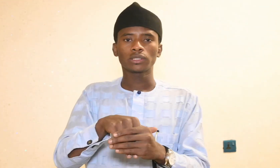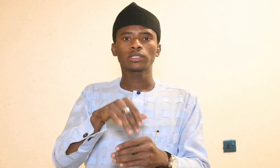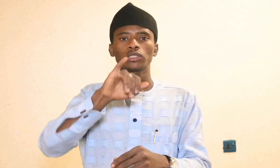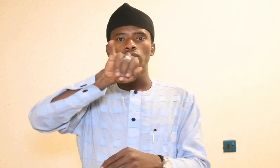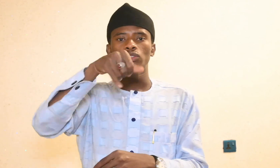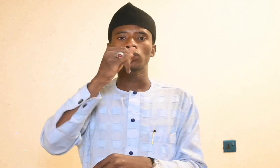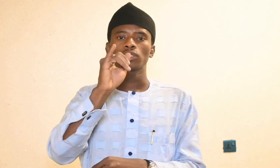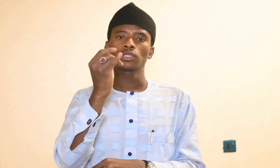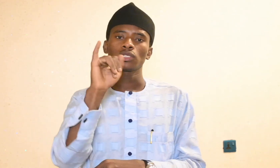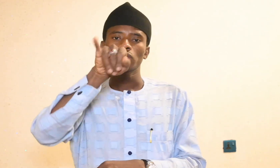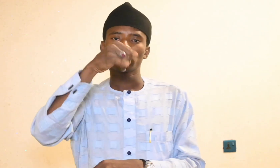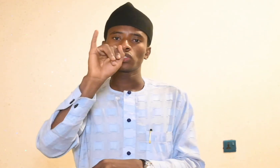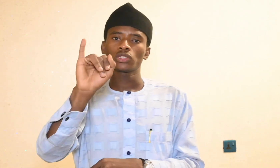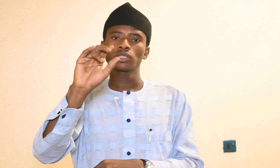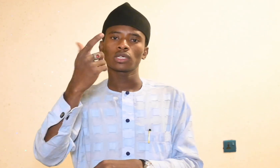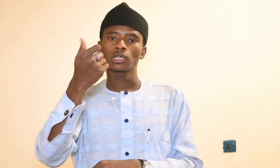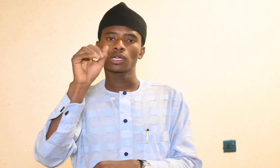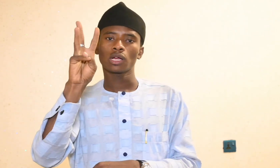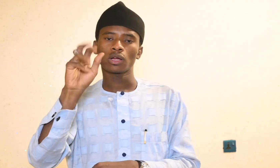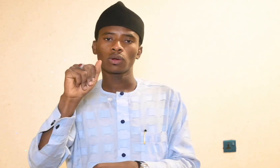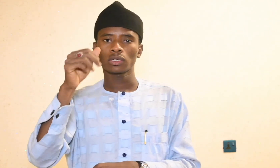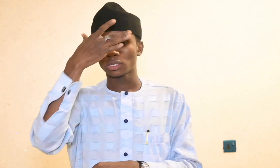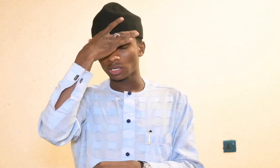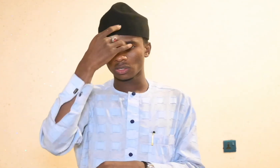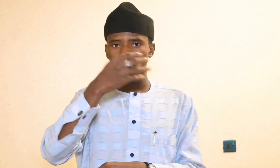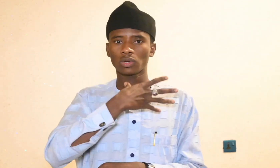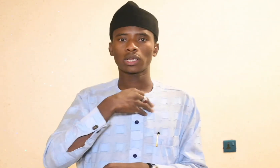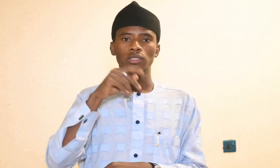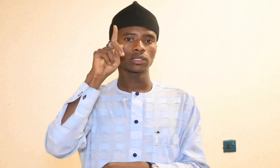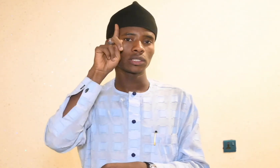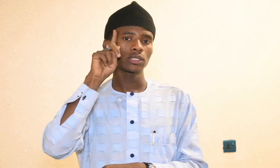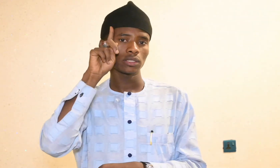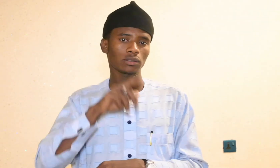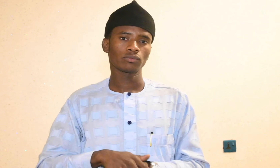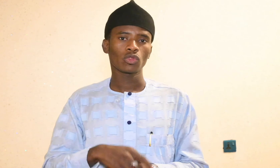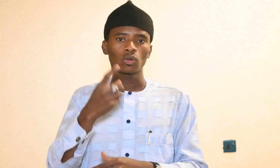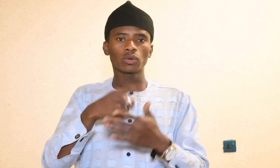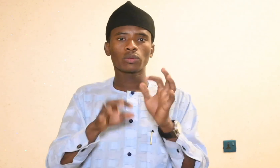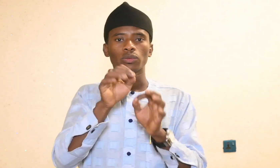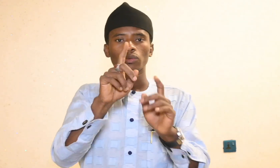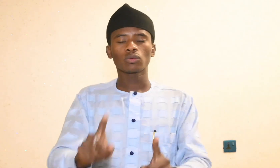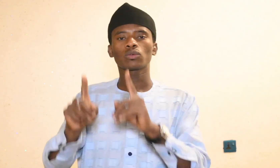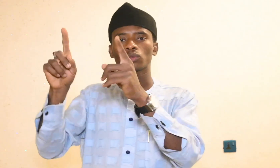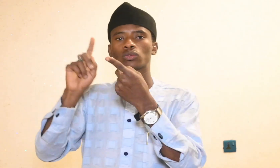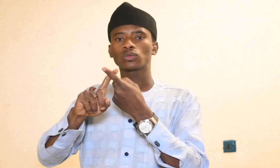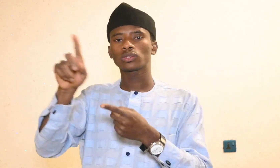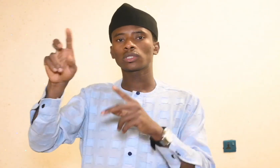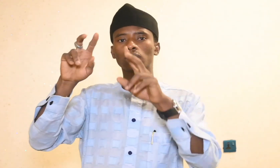Jigawa, in Kano, and in Katsina. One way you could go to their website, check and